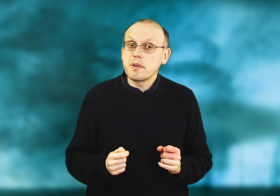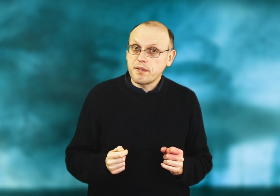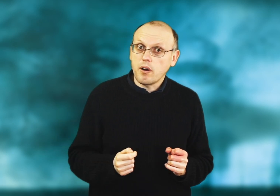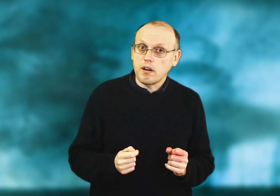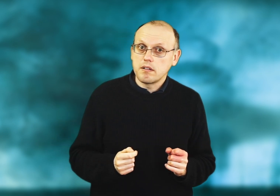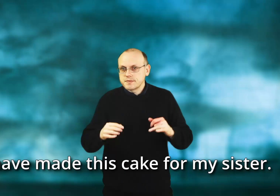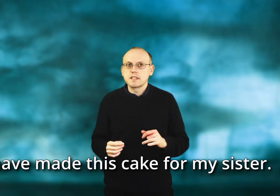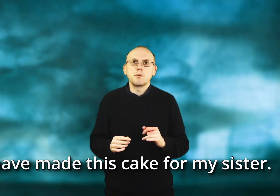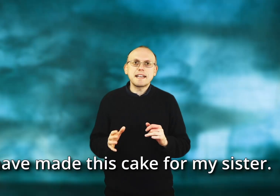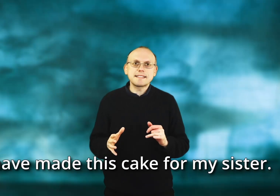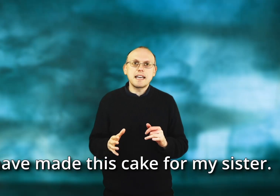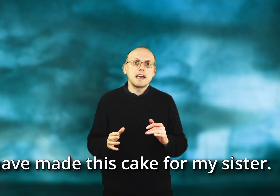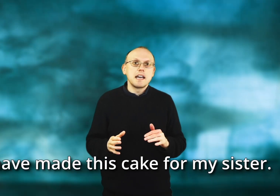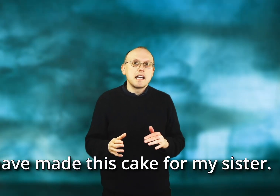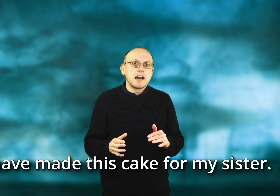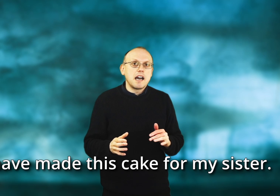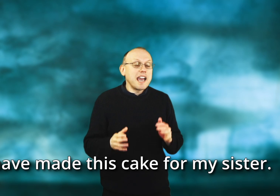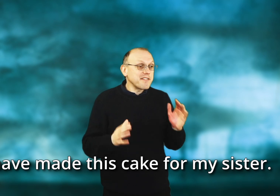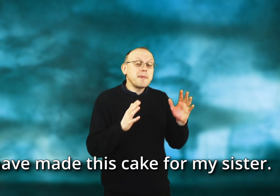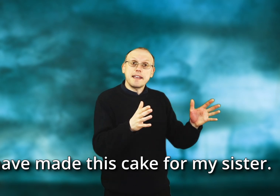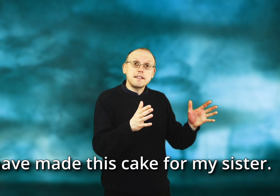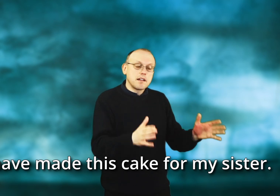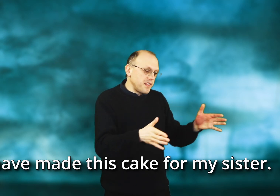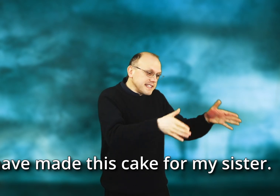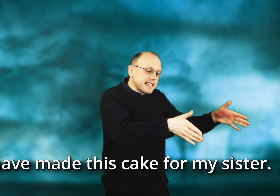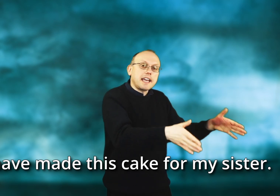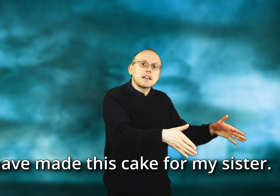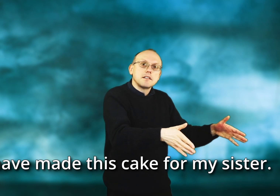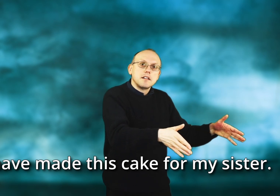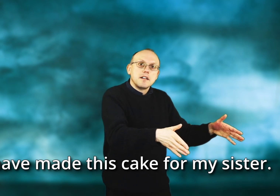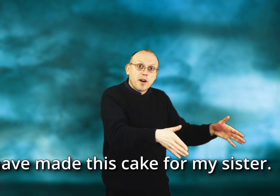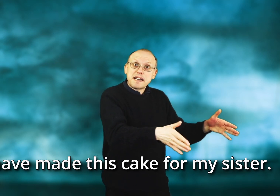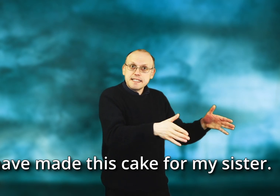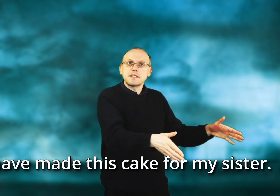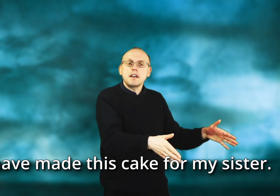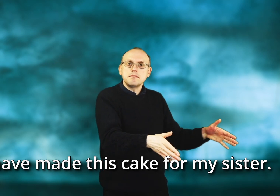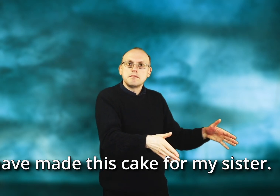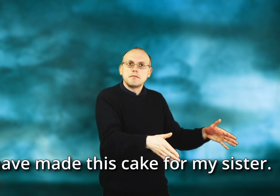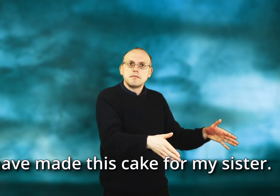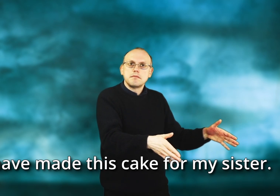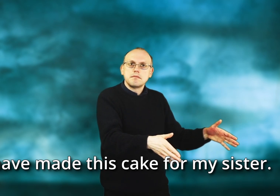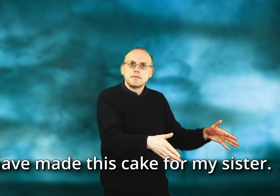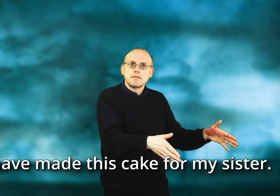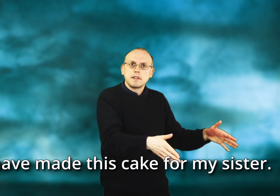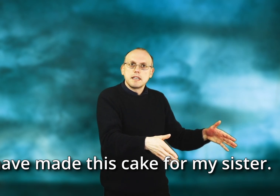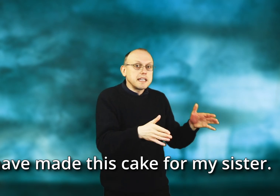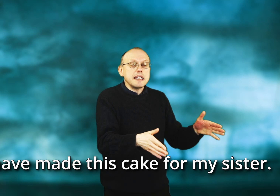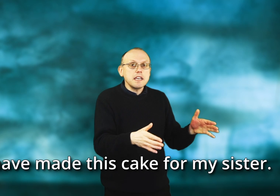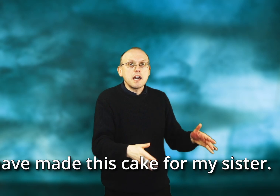before. So when I say, I have made this cake for my sister, in here, I